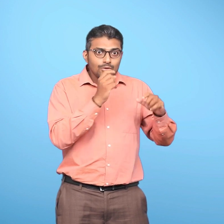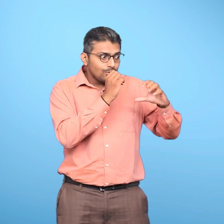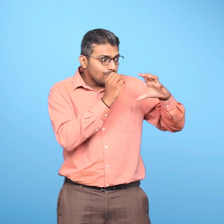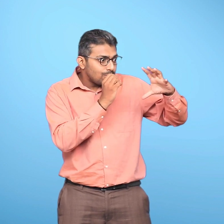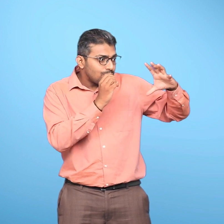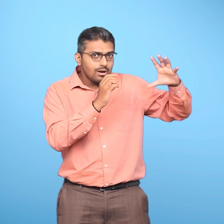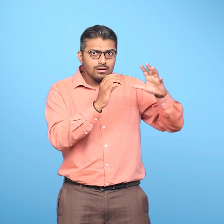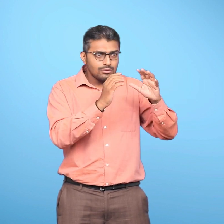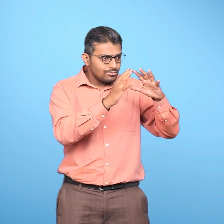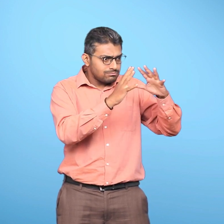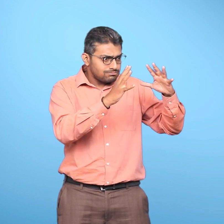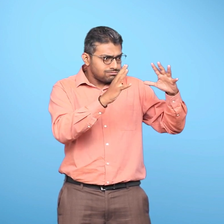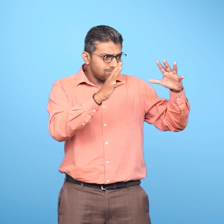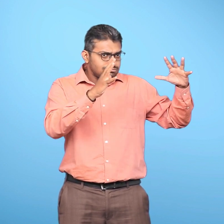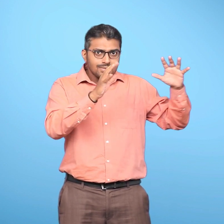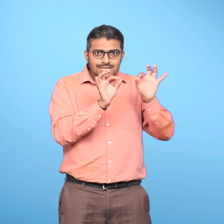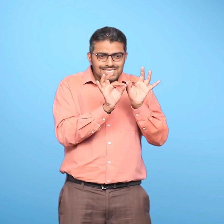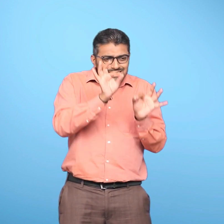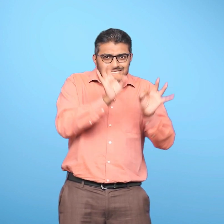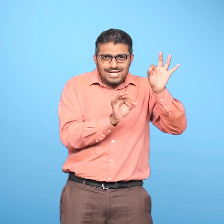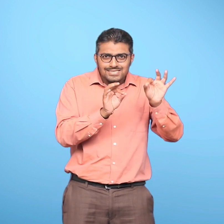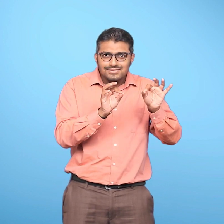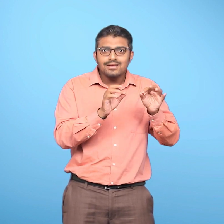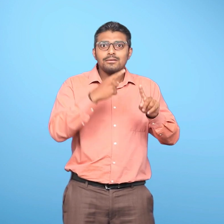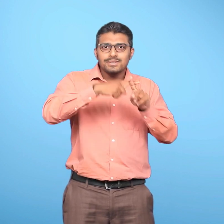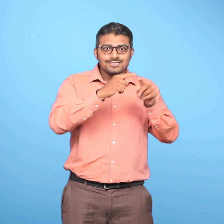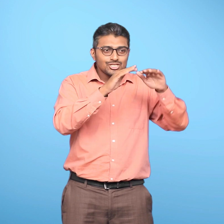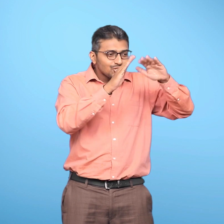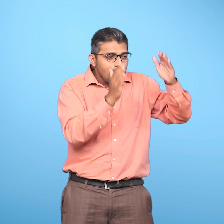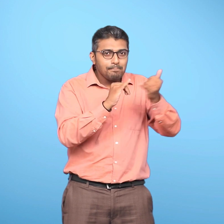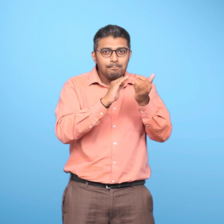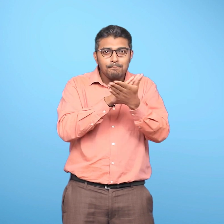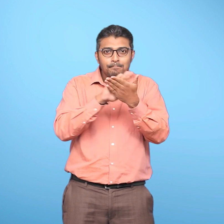6.1. Now let the air escape the balloon.